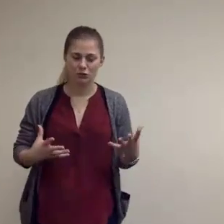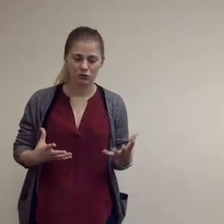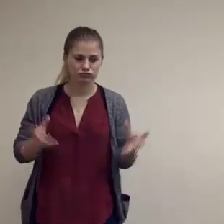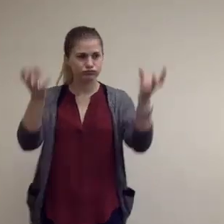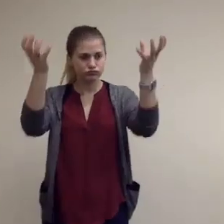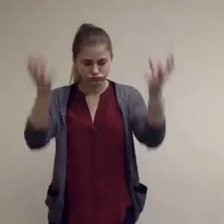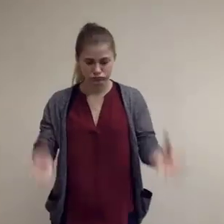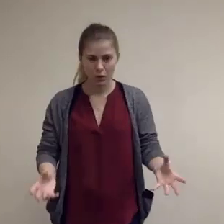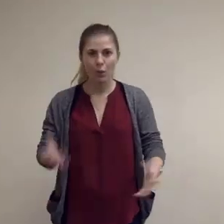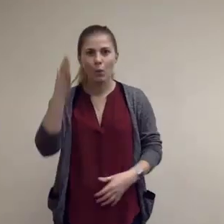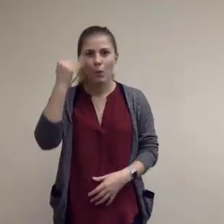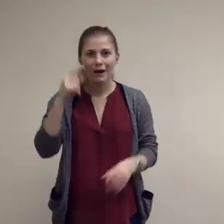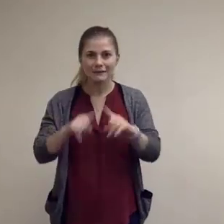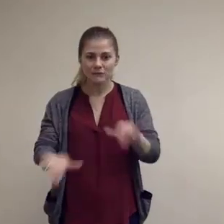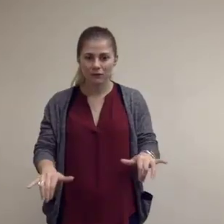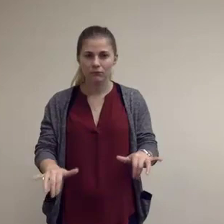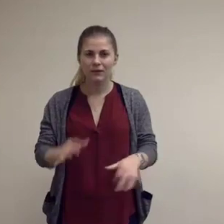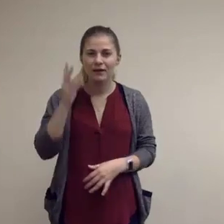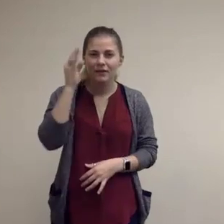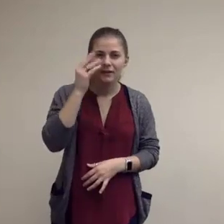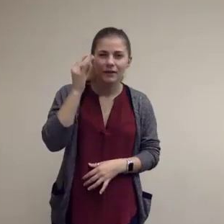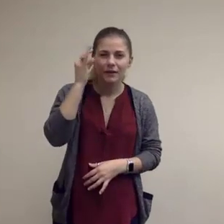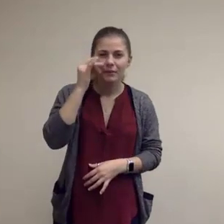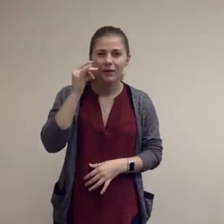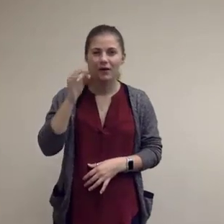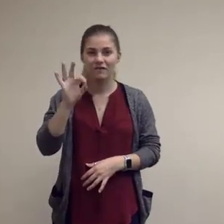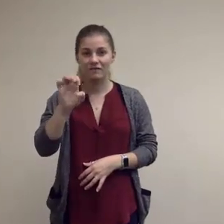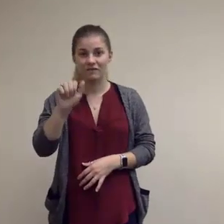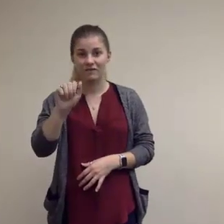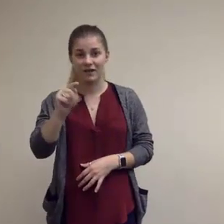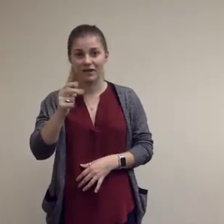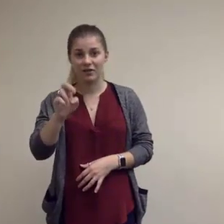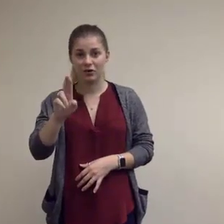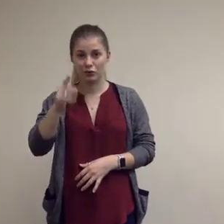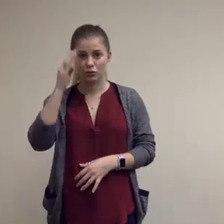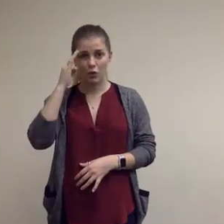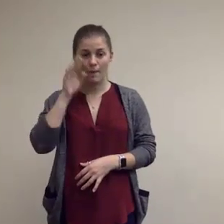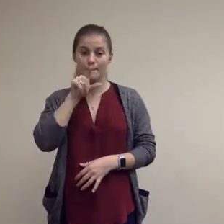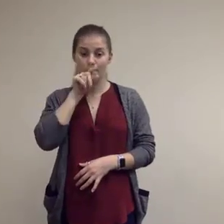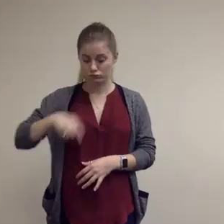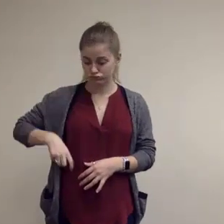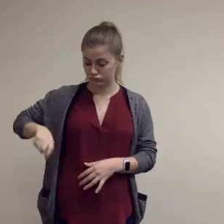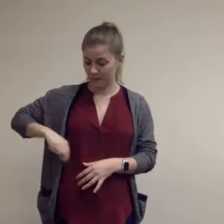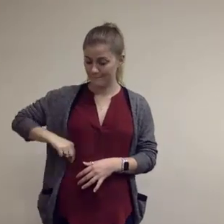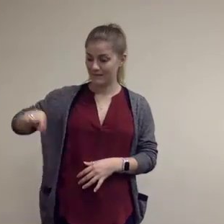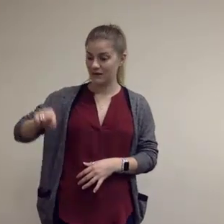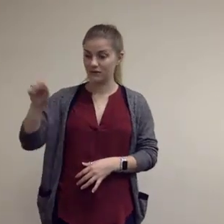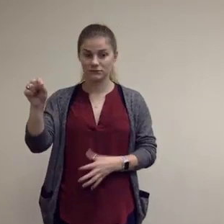hit the ground first? Baseball. Why? Because it takes up more room and has more mass. Okay, a bowling ball